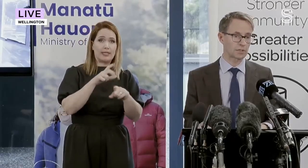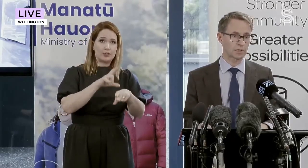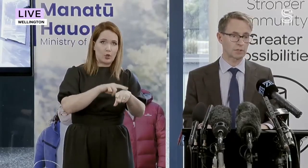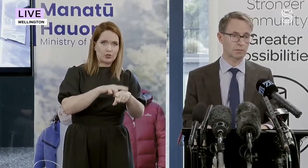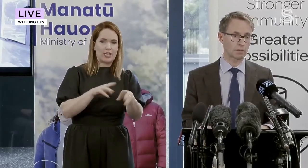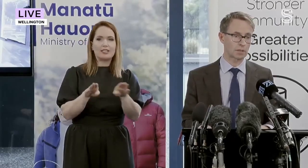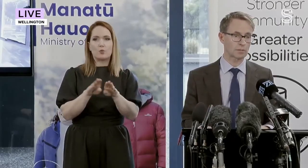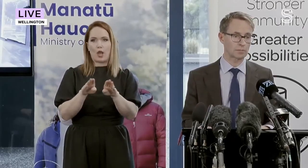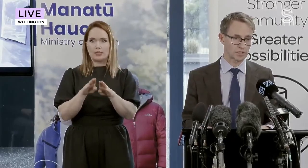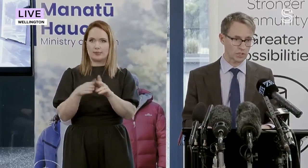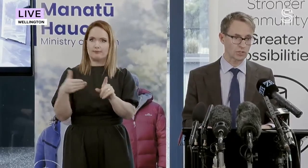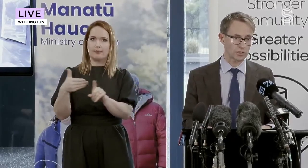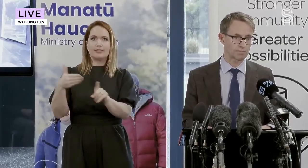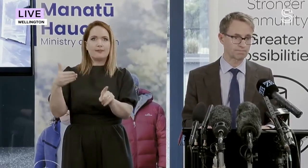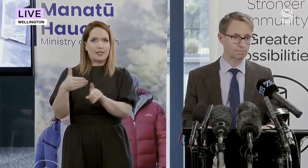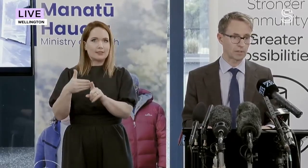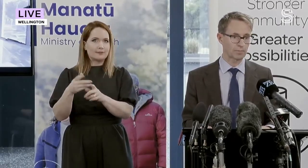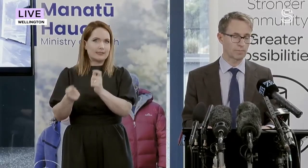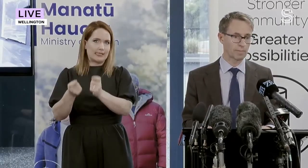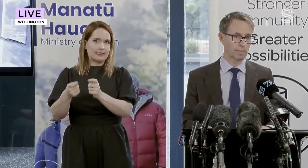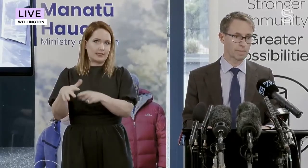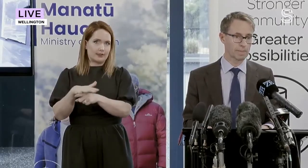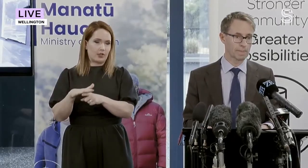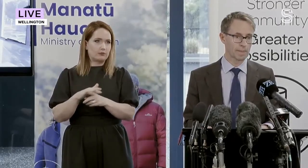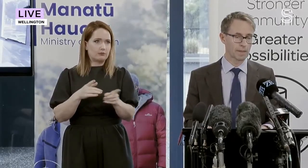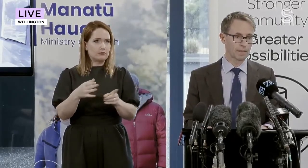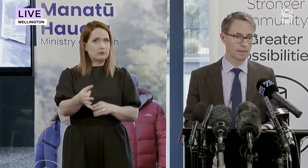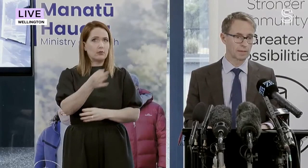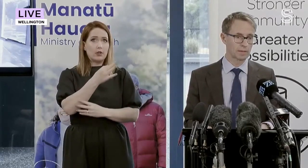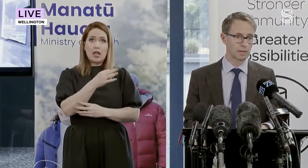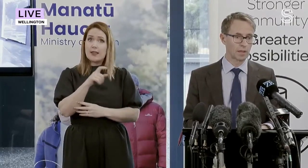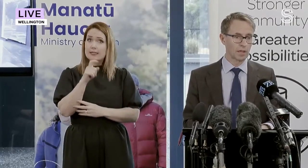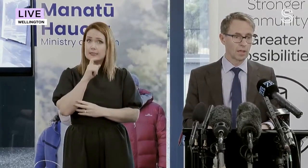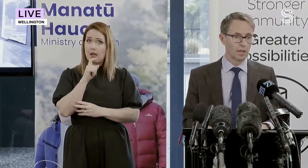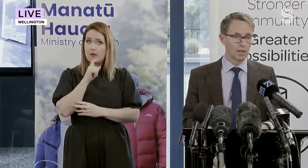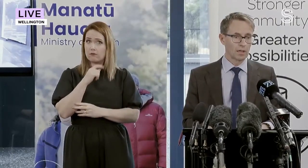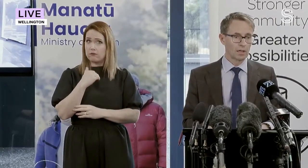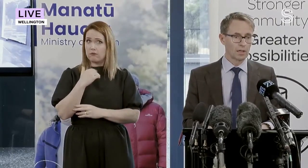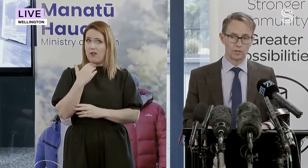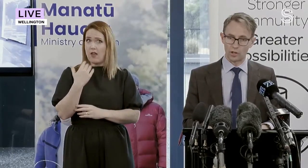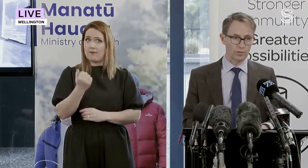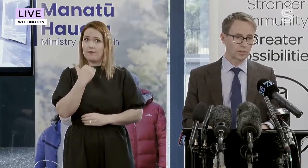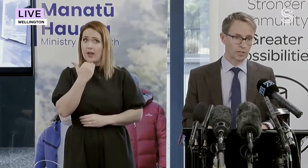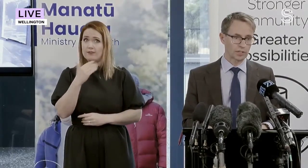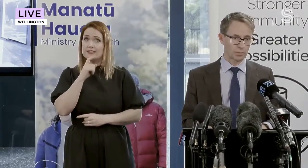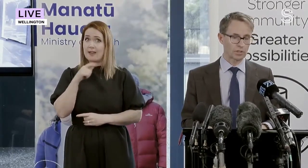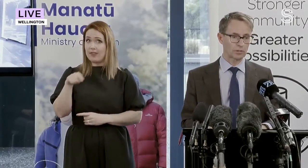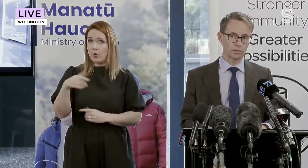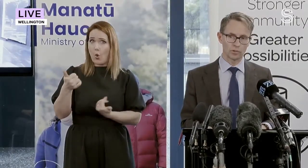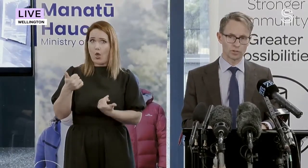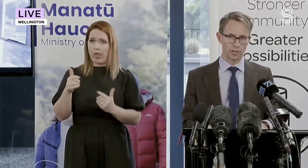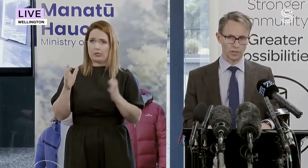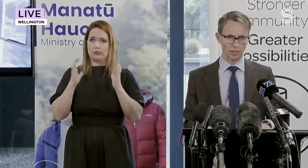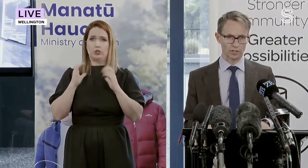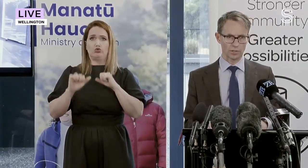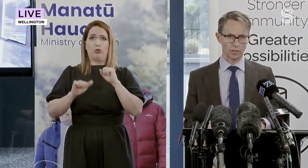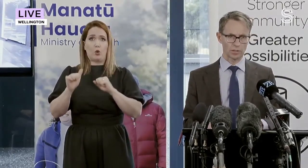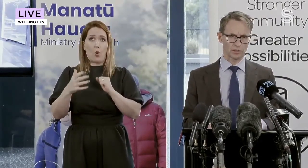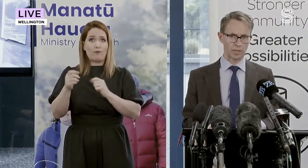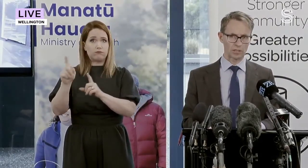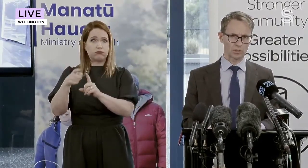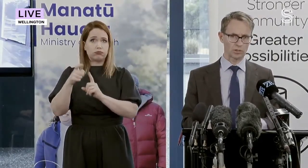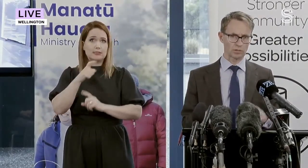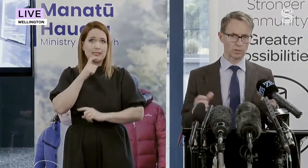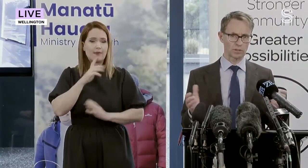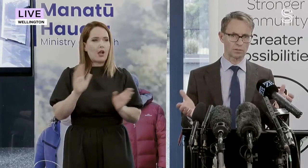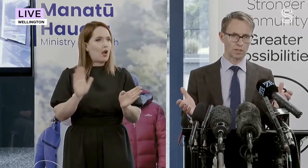dedicated stations. And how staffing levels across those stations? Are they under pressure? No, they're not under pressure. And of course one of the things we're doing